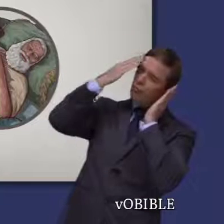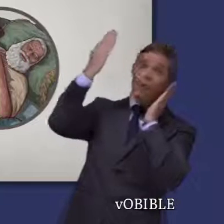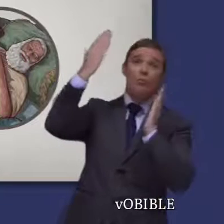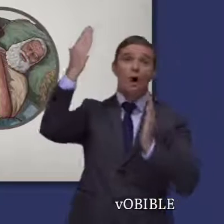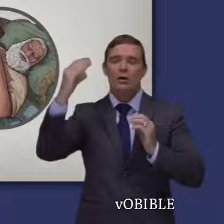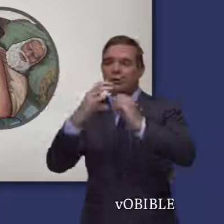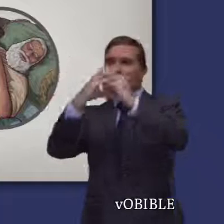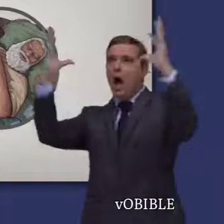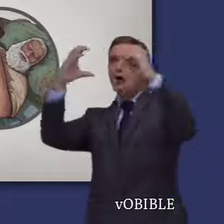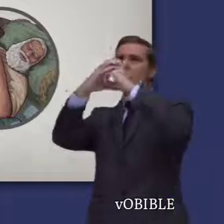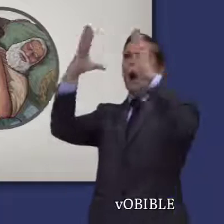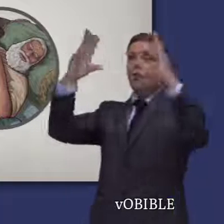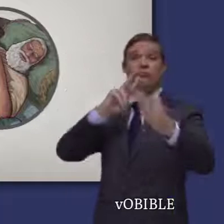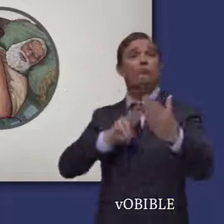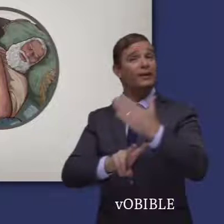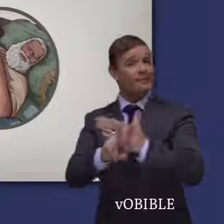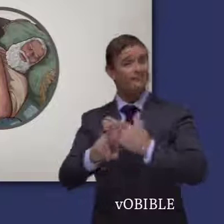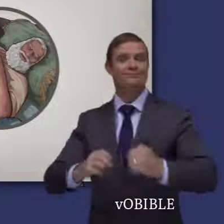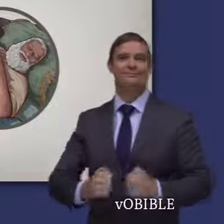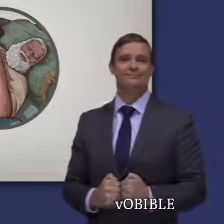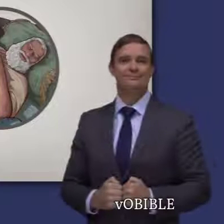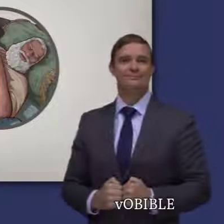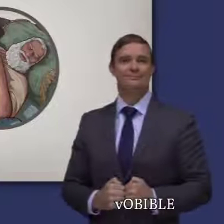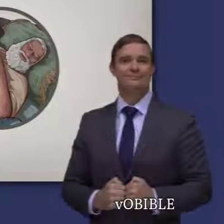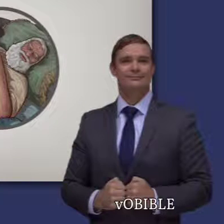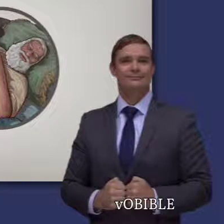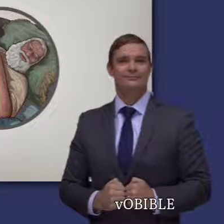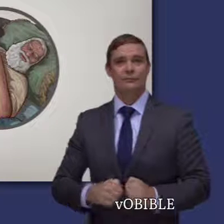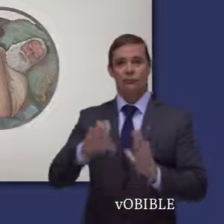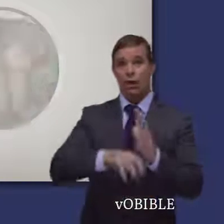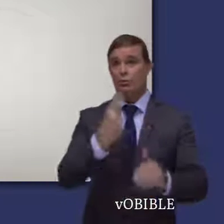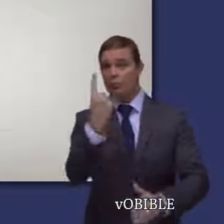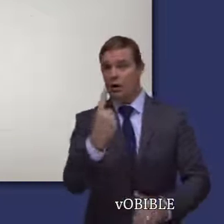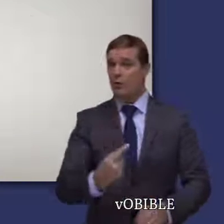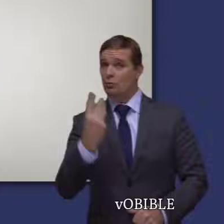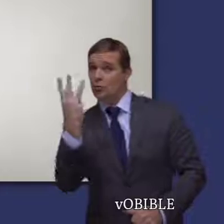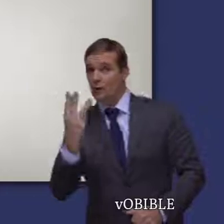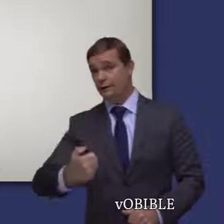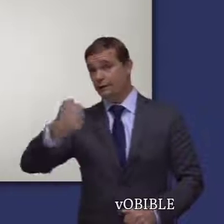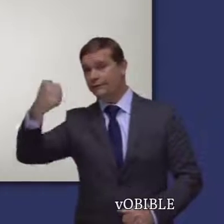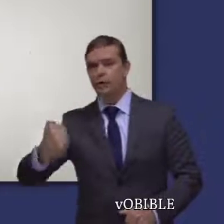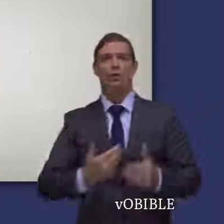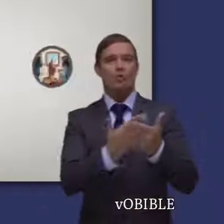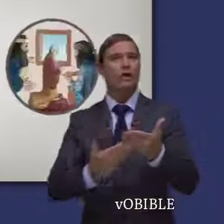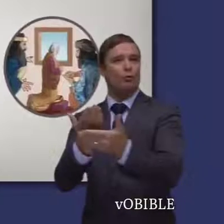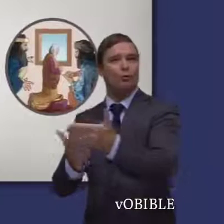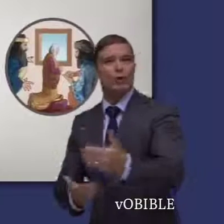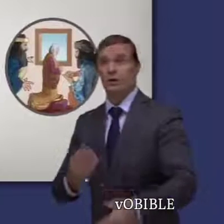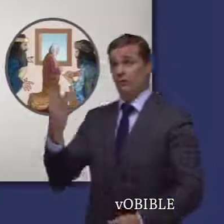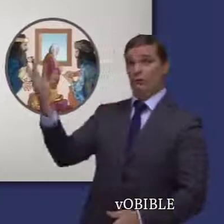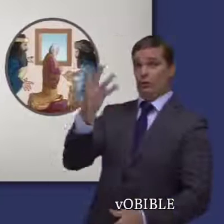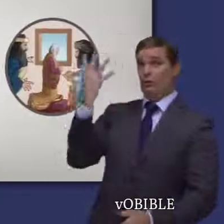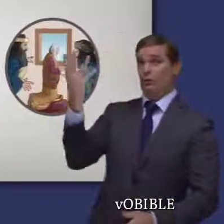and visions that he received by inspiration. Chapters 1, 3, and 6 recount the